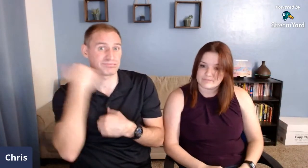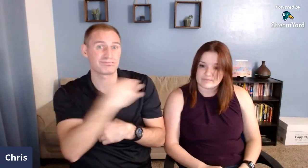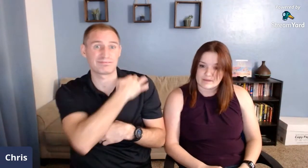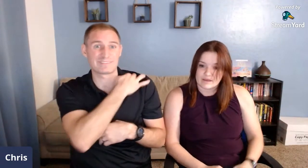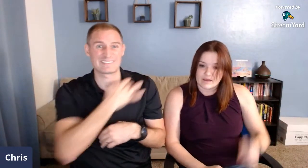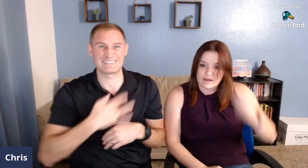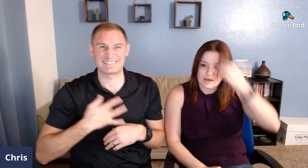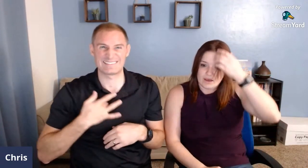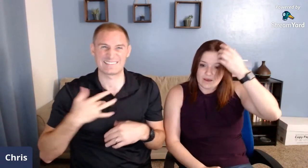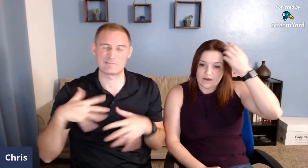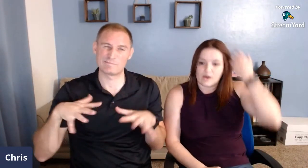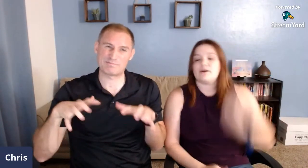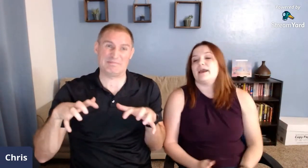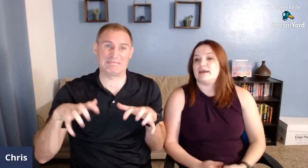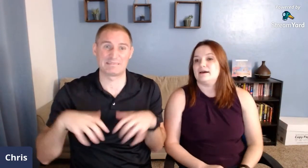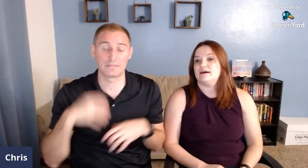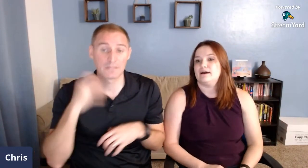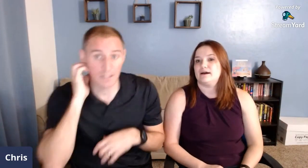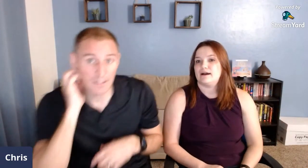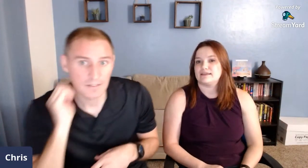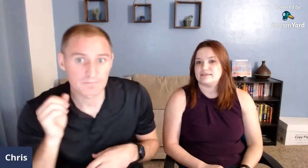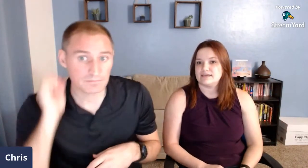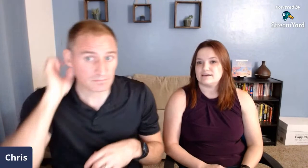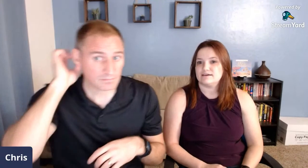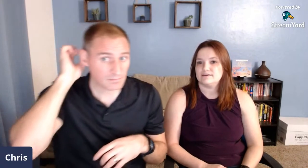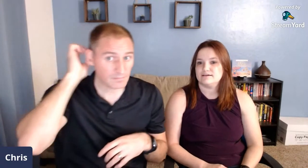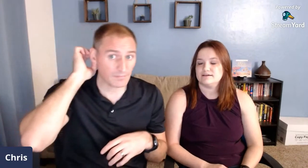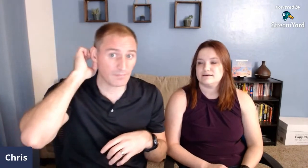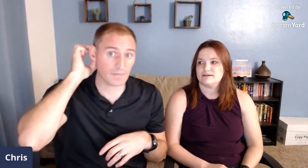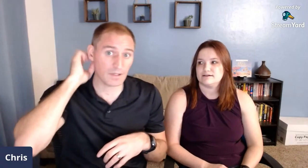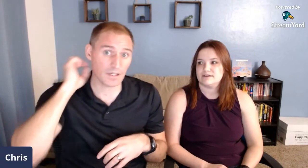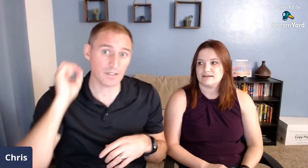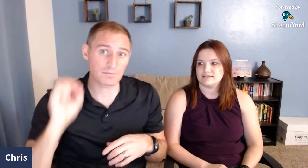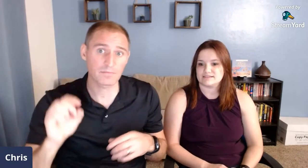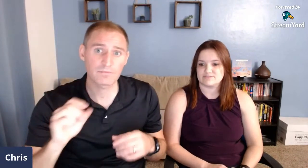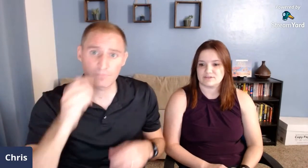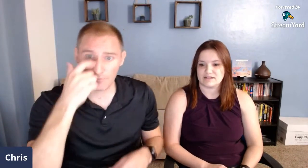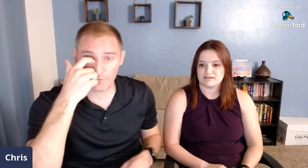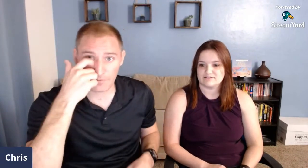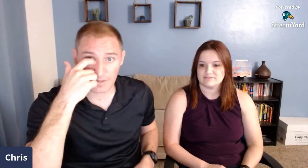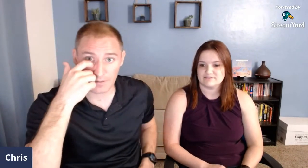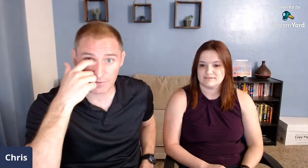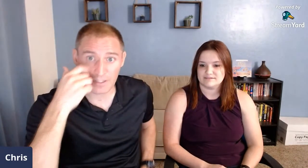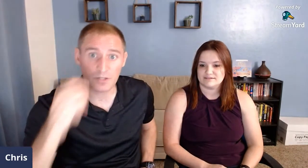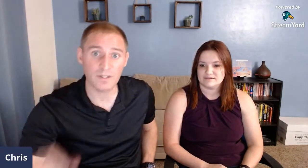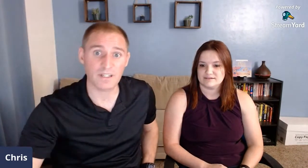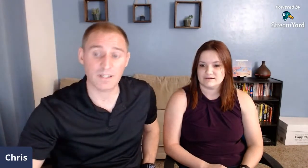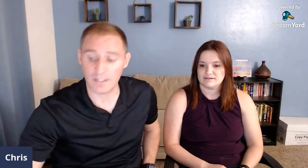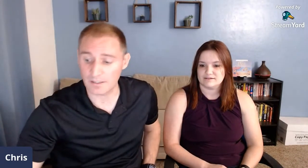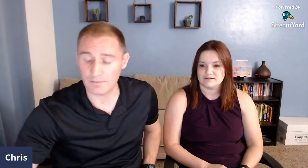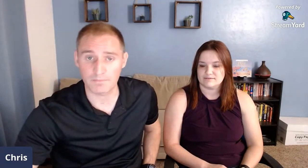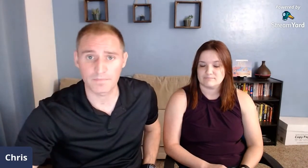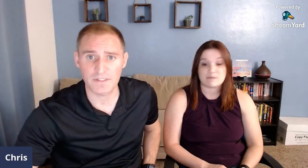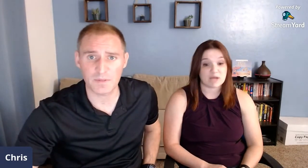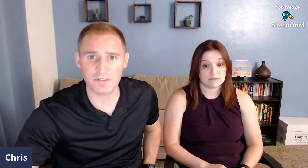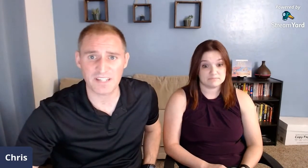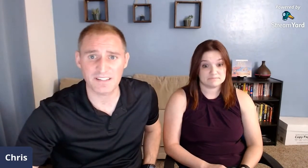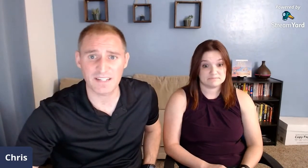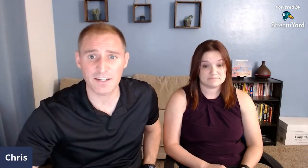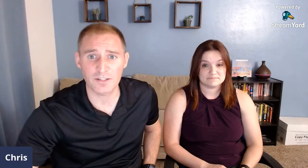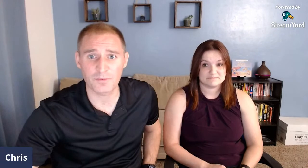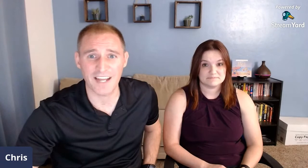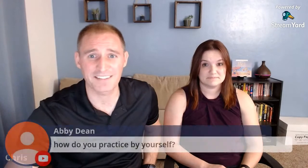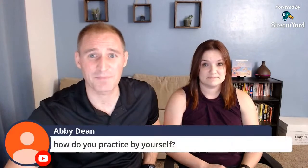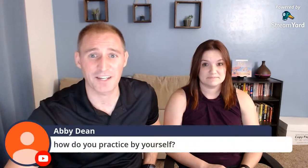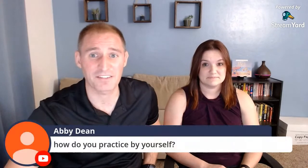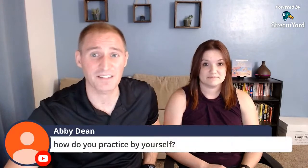absolutely. Okay, I think that's it for the night. Really quick, somebody was asking,